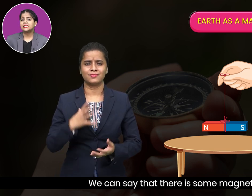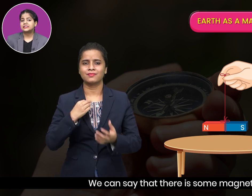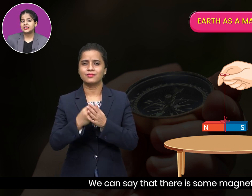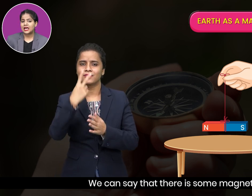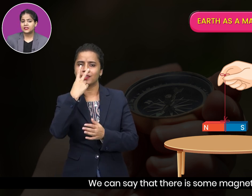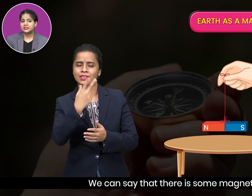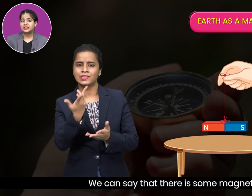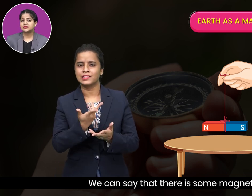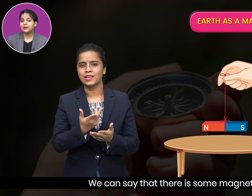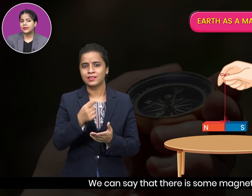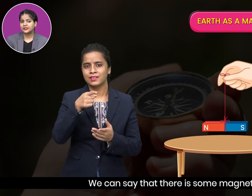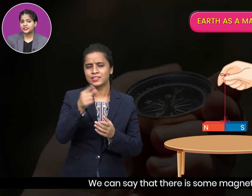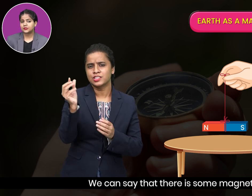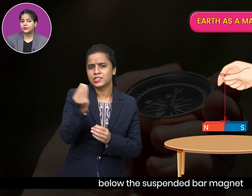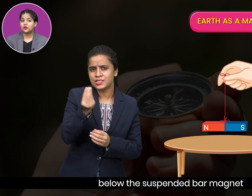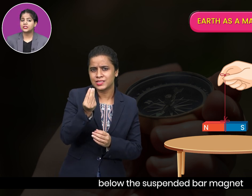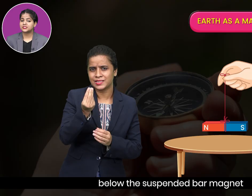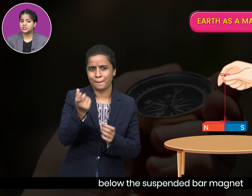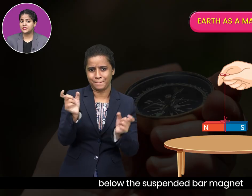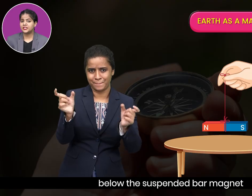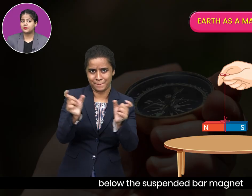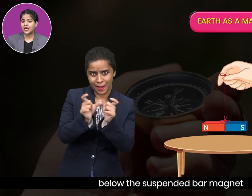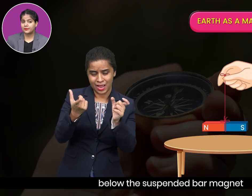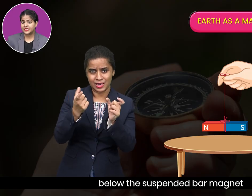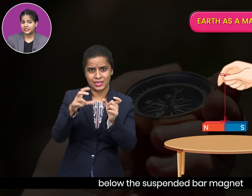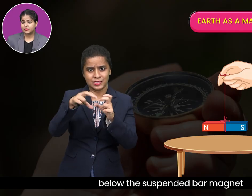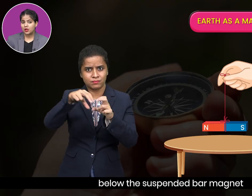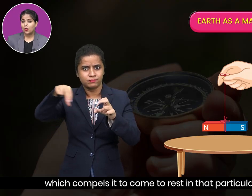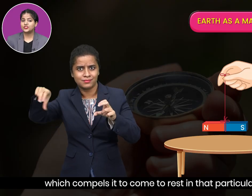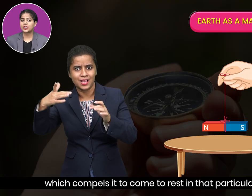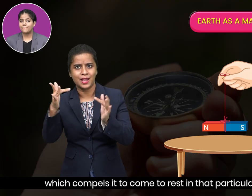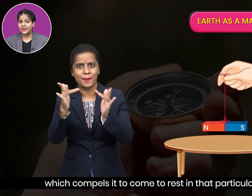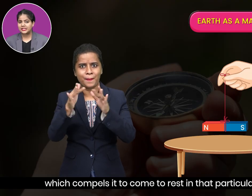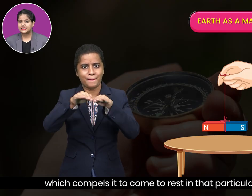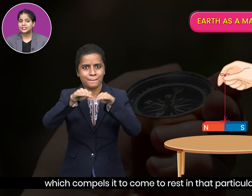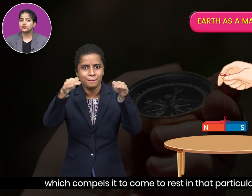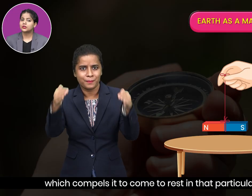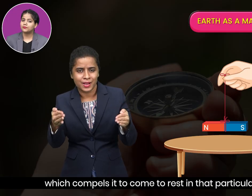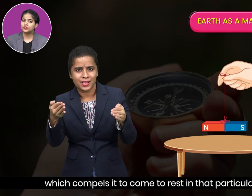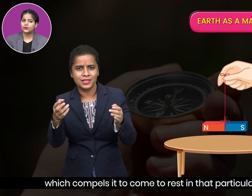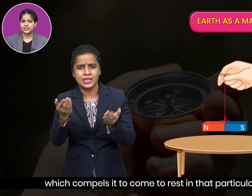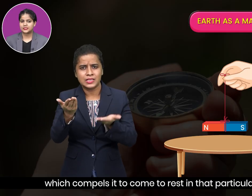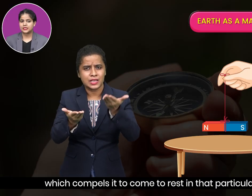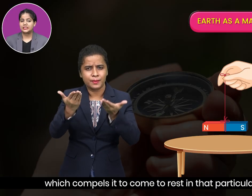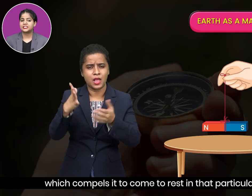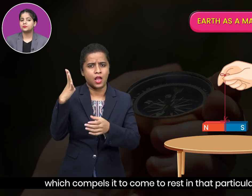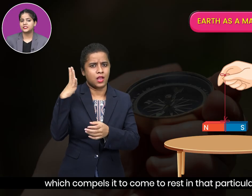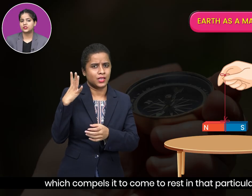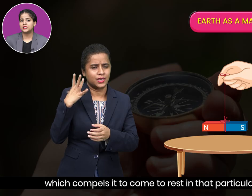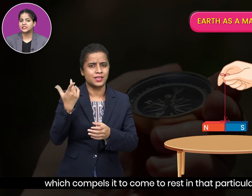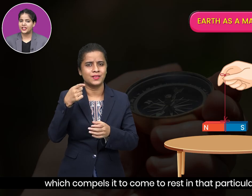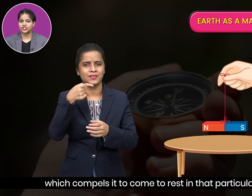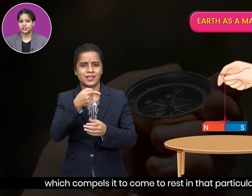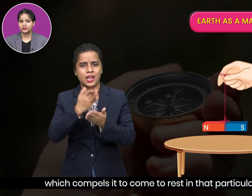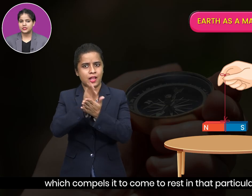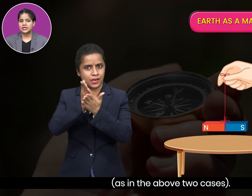We can say that there is some magnet below the suspended bar magnet which compels it to come to rest in that